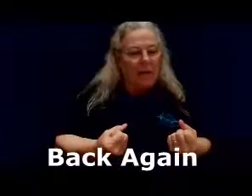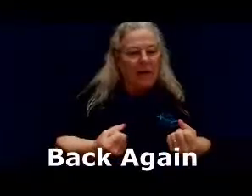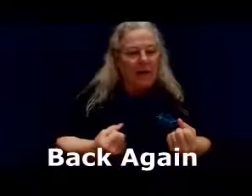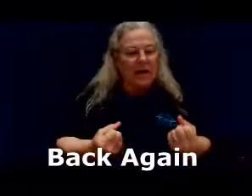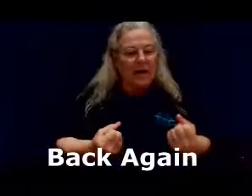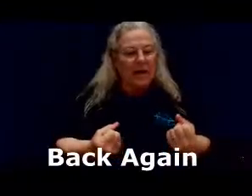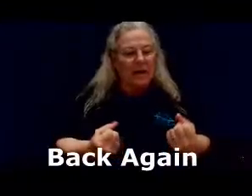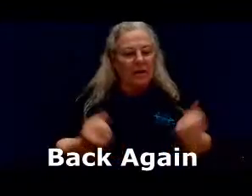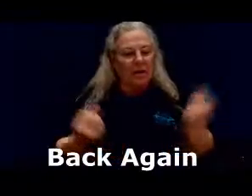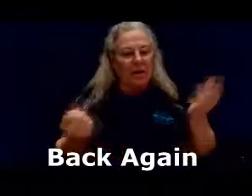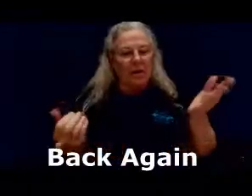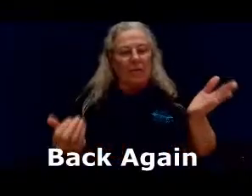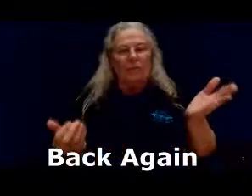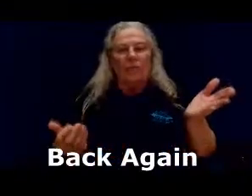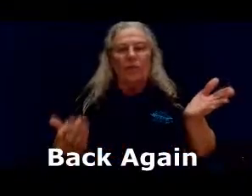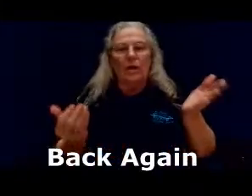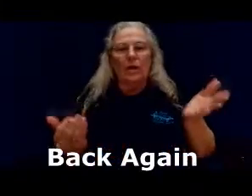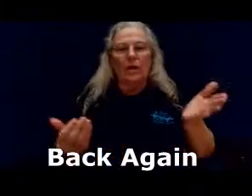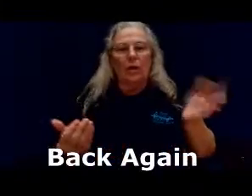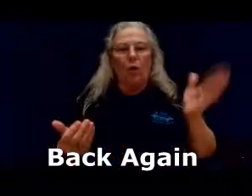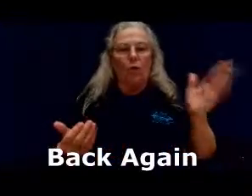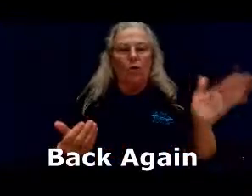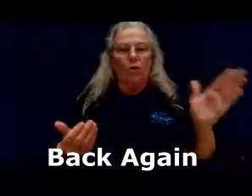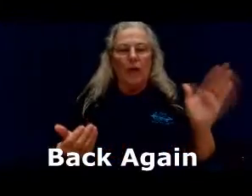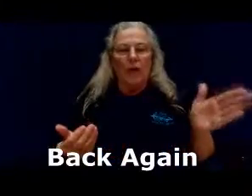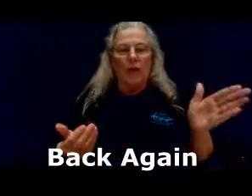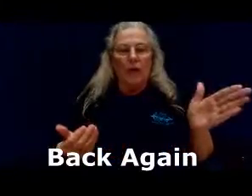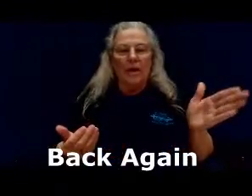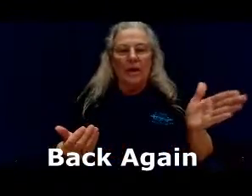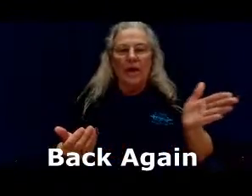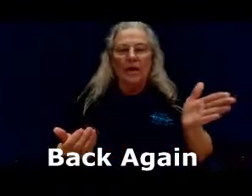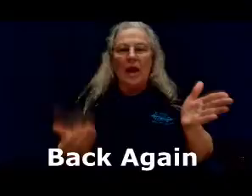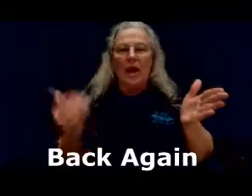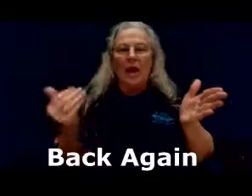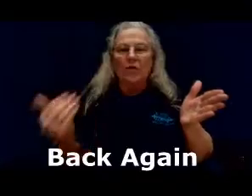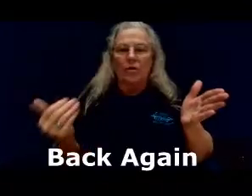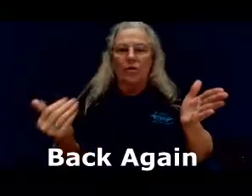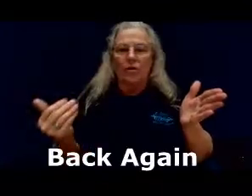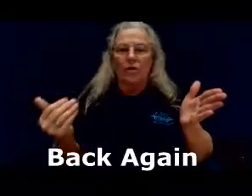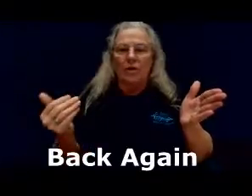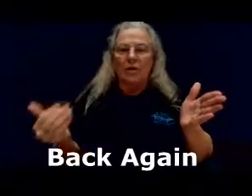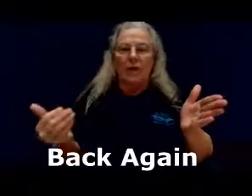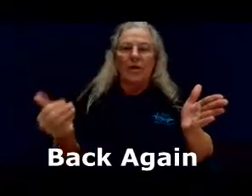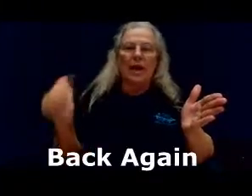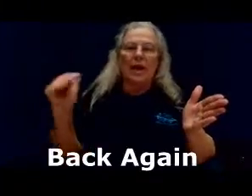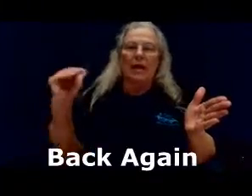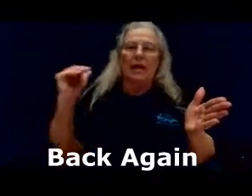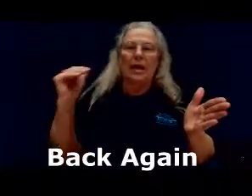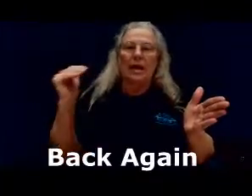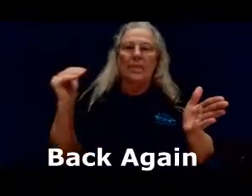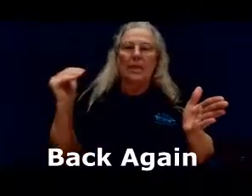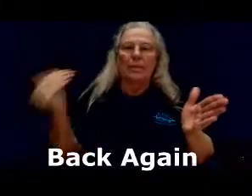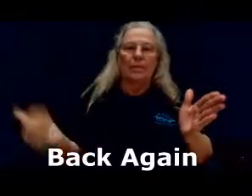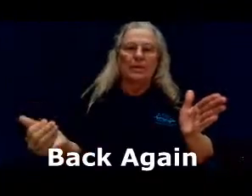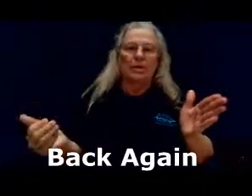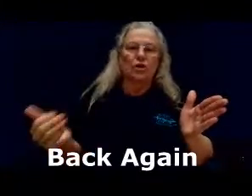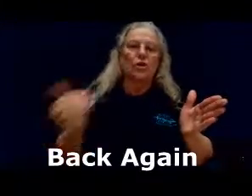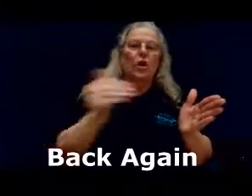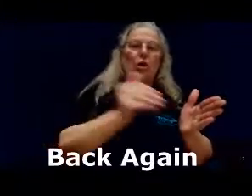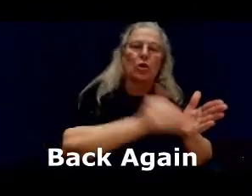Back again. So you open your non-dominant hand, and your dominant hand in a bent position